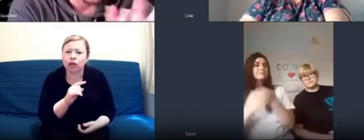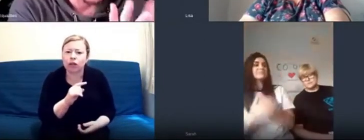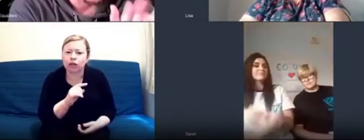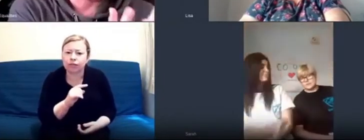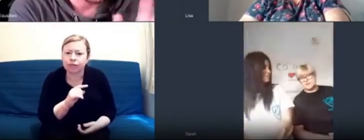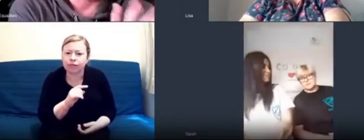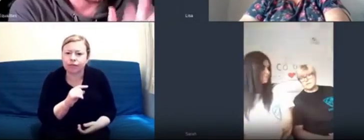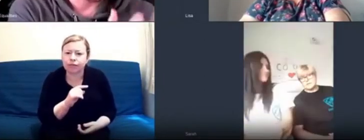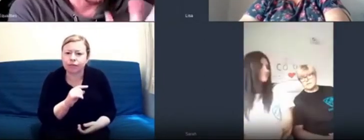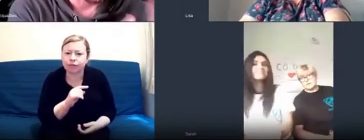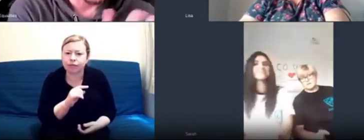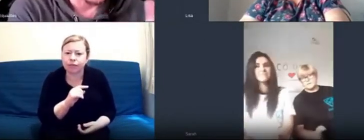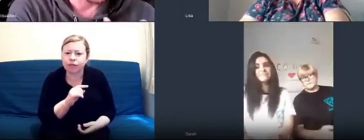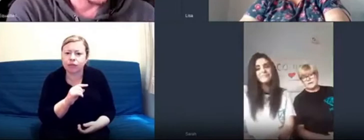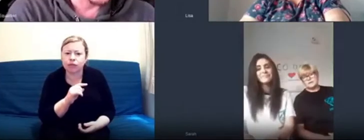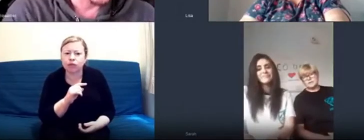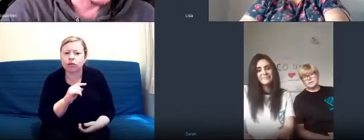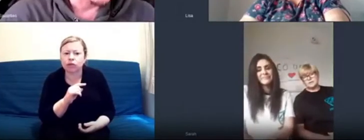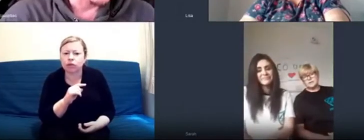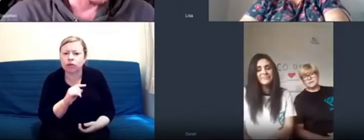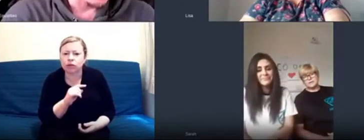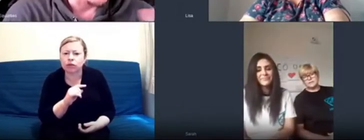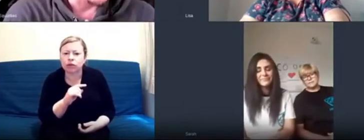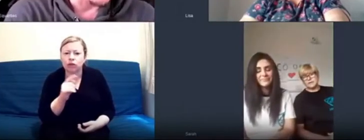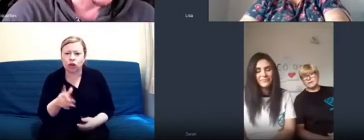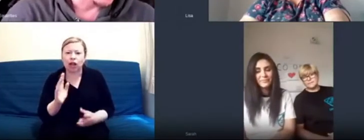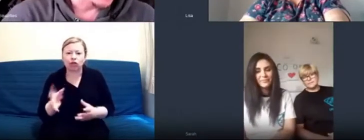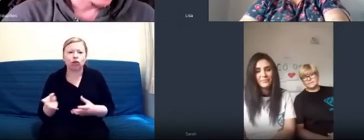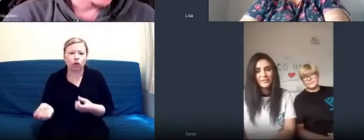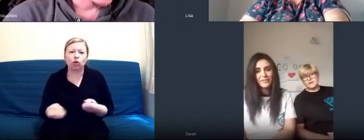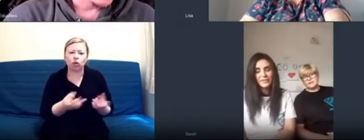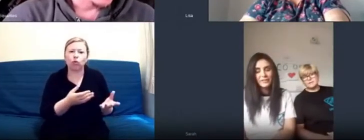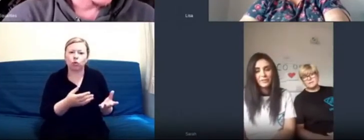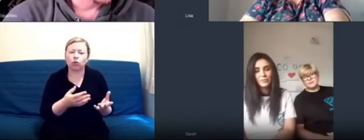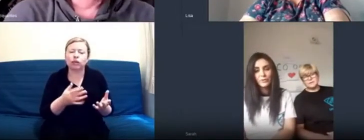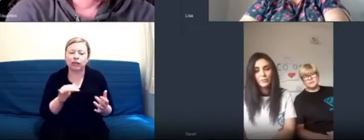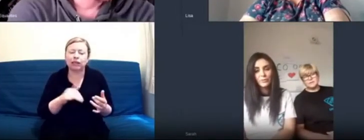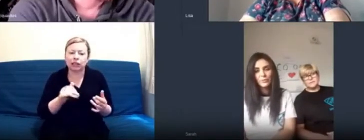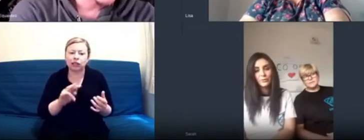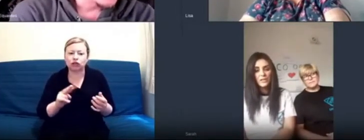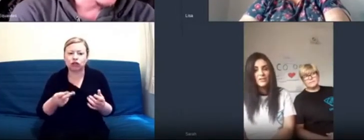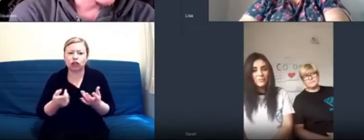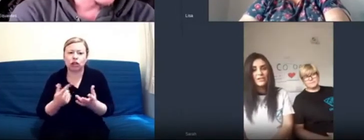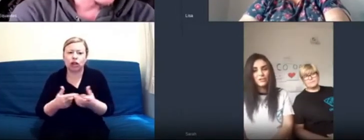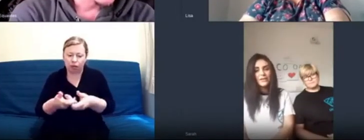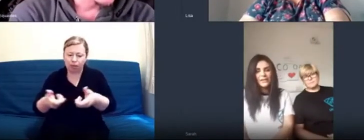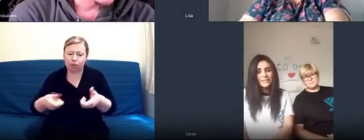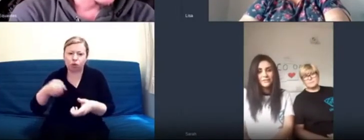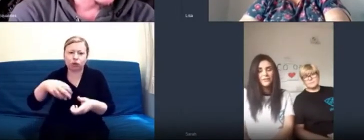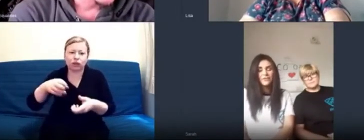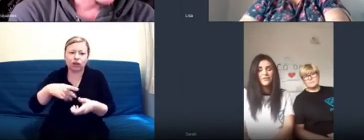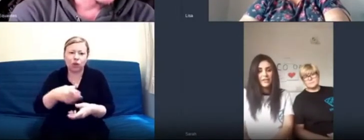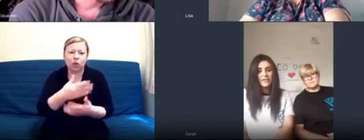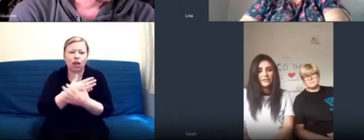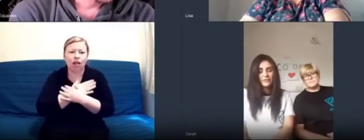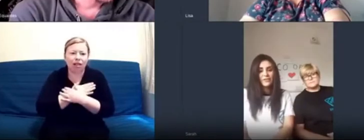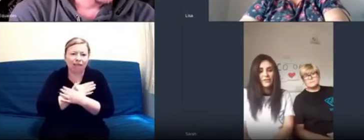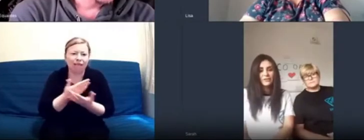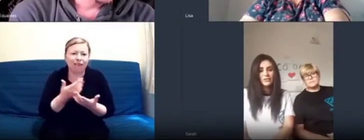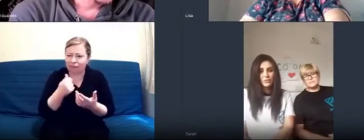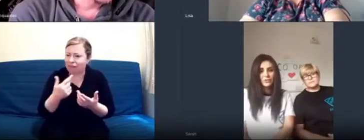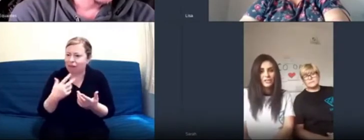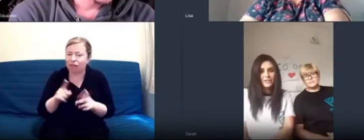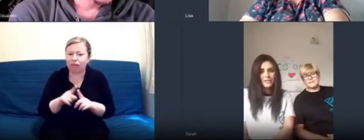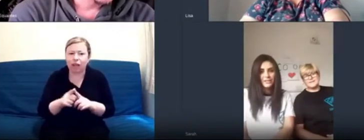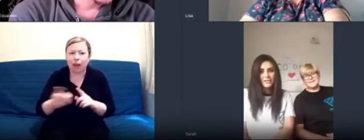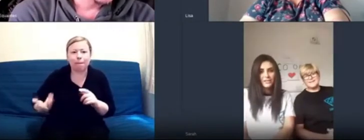it less dangerous or less environmentally polluting ones. Yeah. We would love a commercial waste for free. If